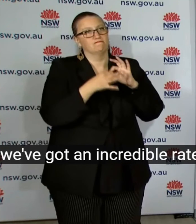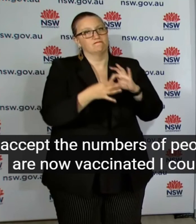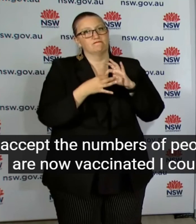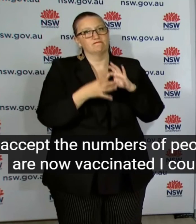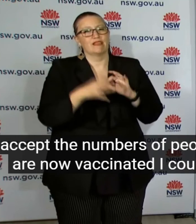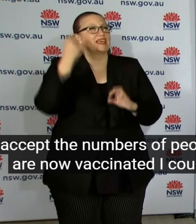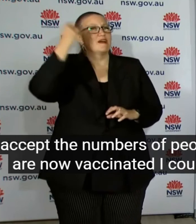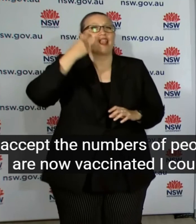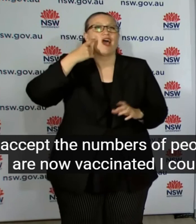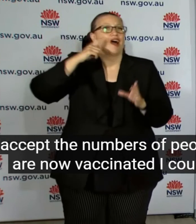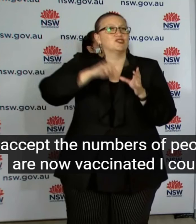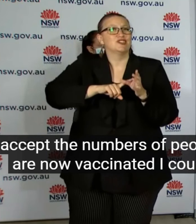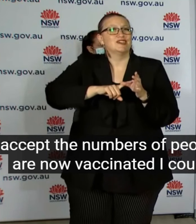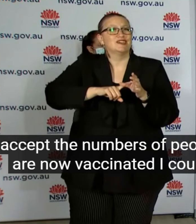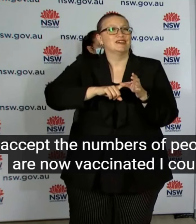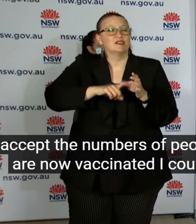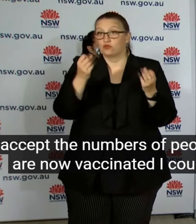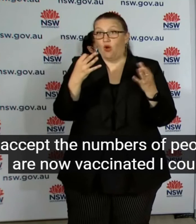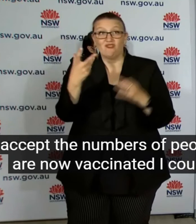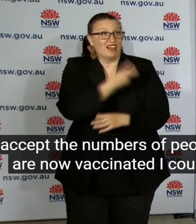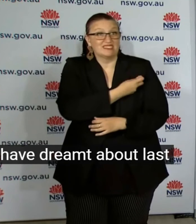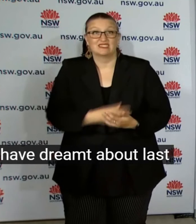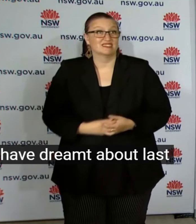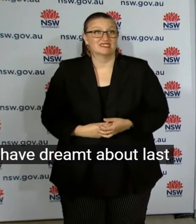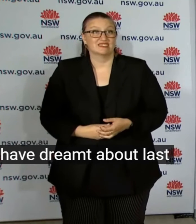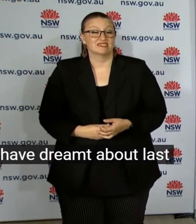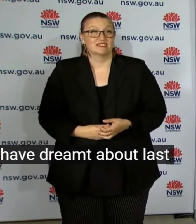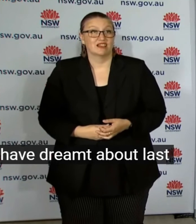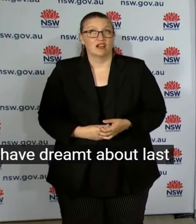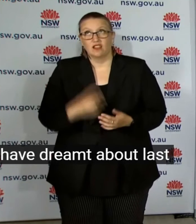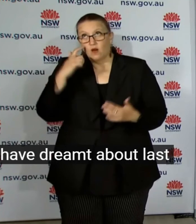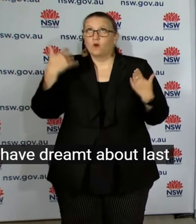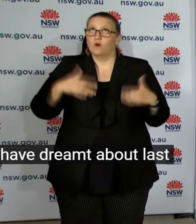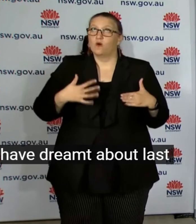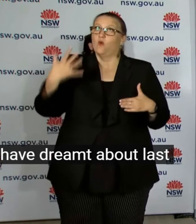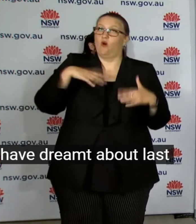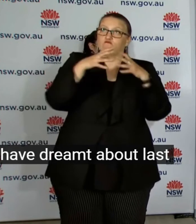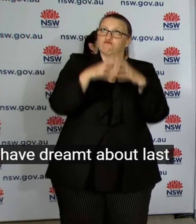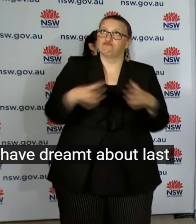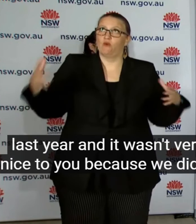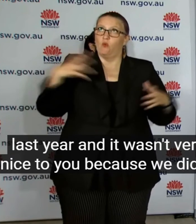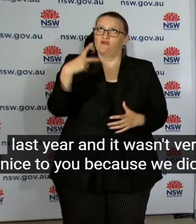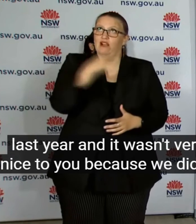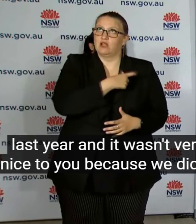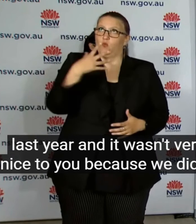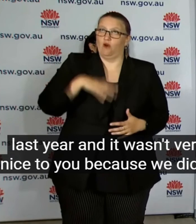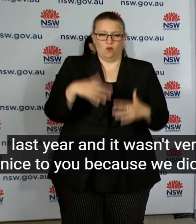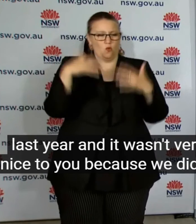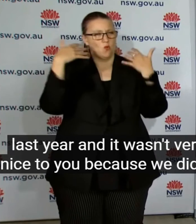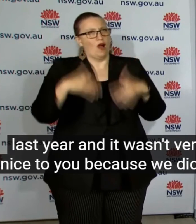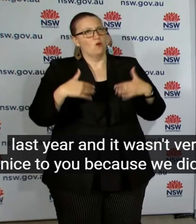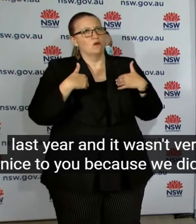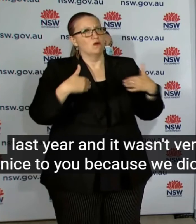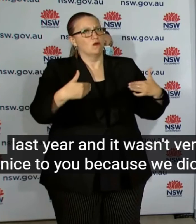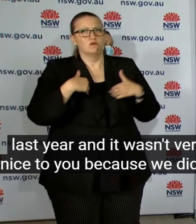about last year. And it was a dream last year because we didn't have any vaccine, but the number we've had vaccinated is incredible. So I think what